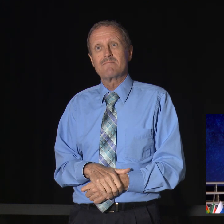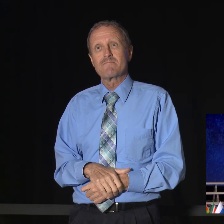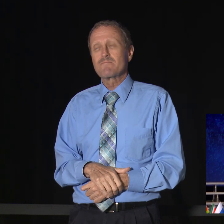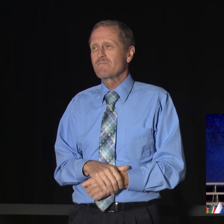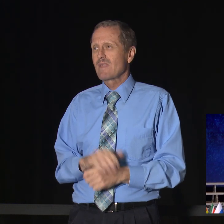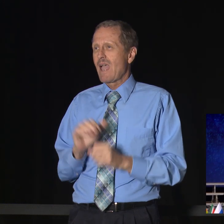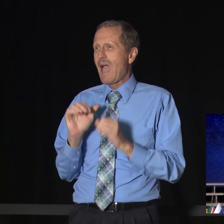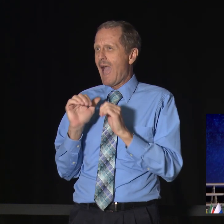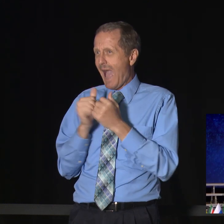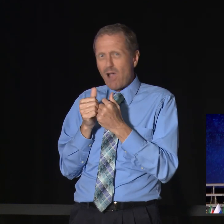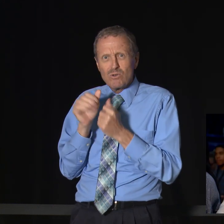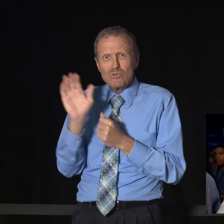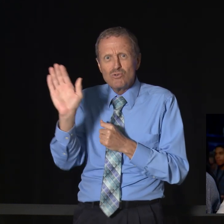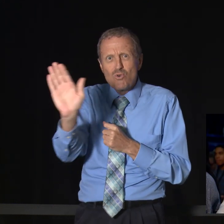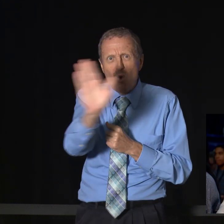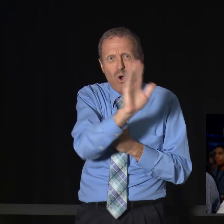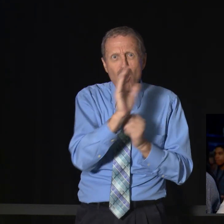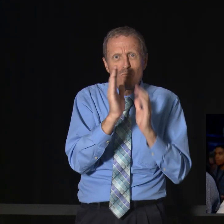How do your prayers sound?